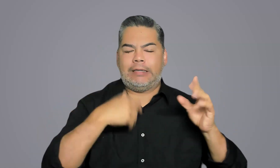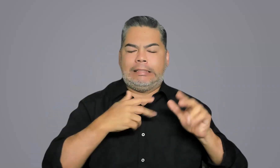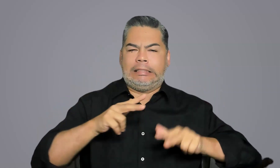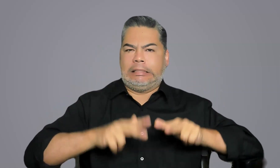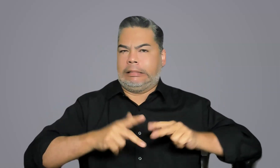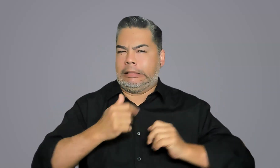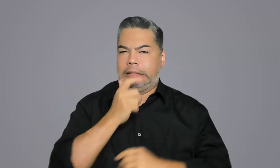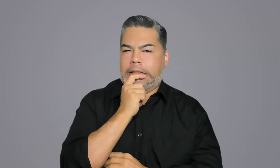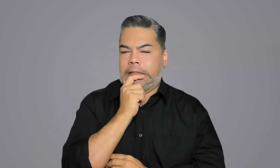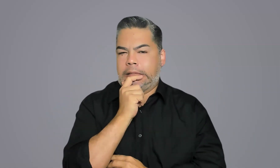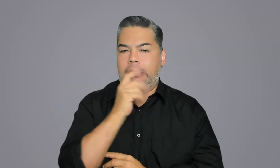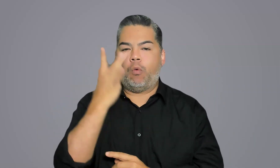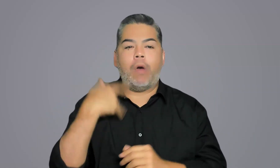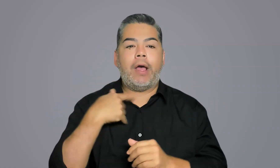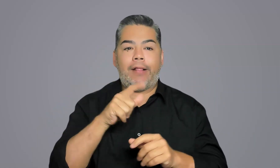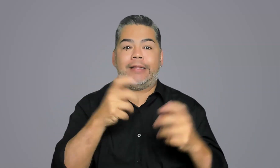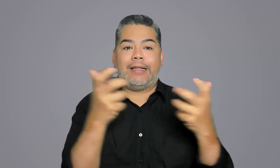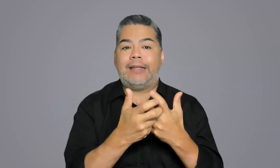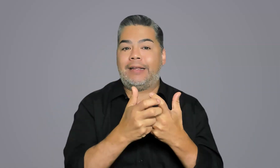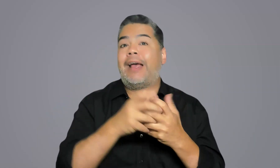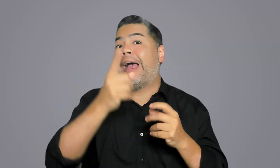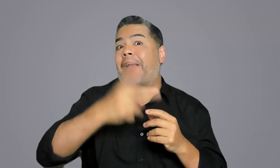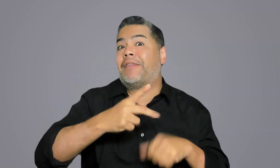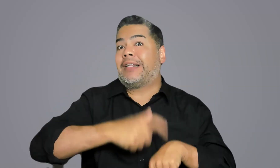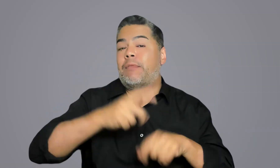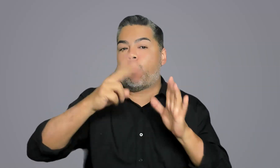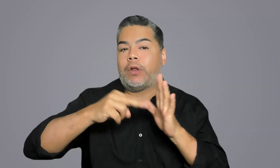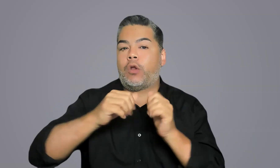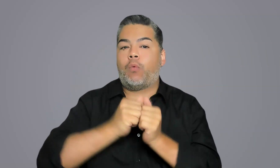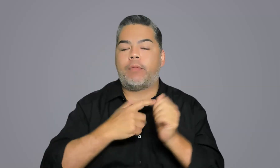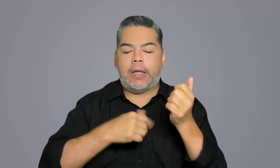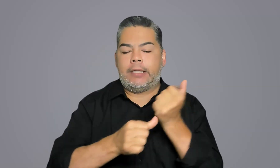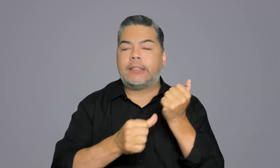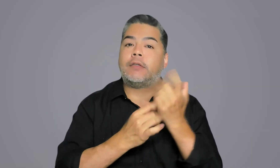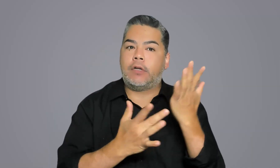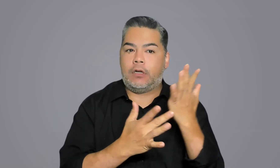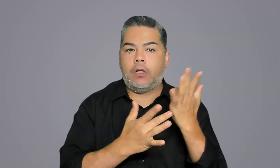my assistive technology is a frustrating experience. I think that's quite